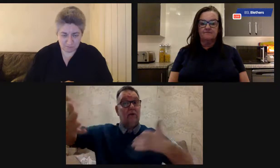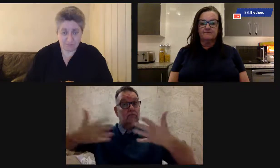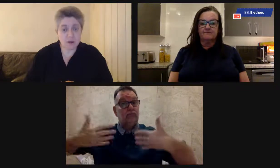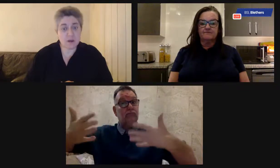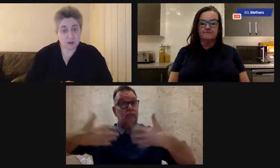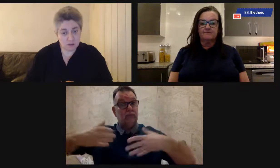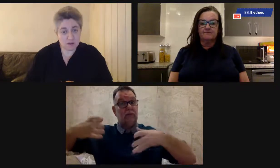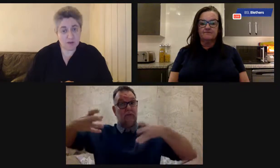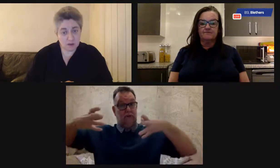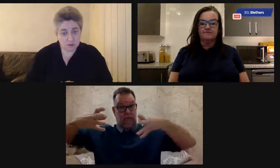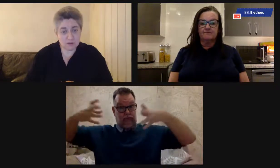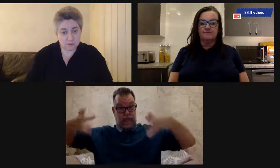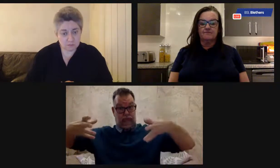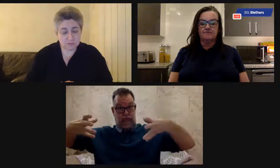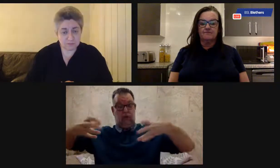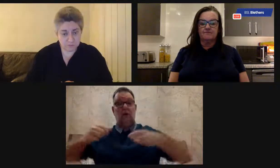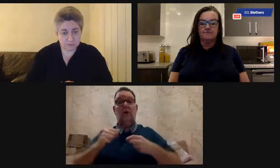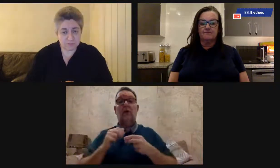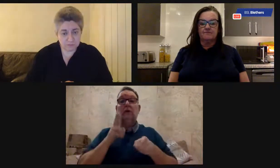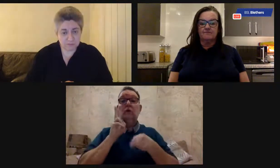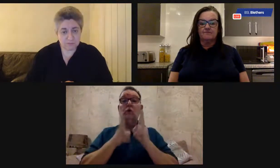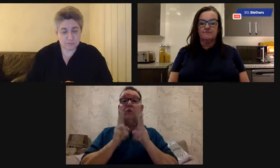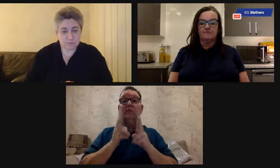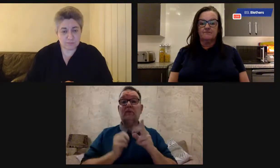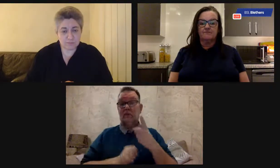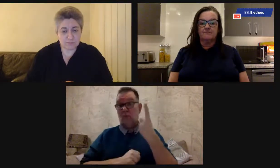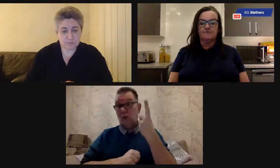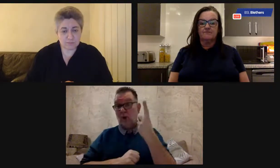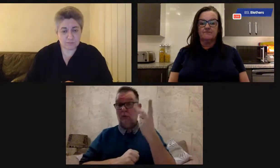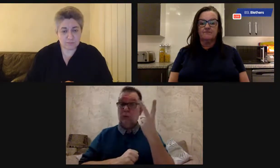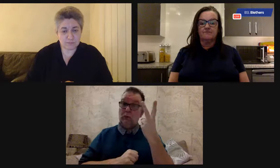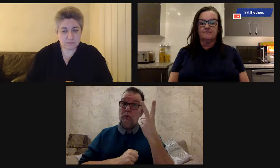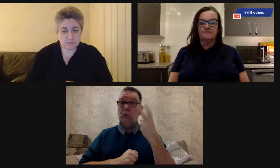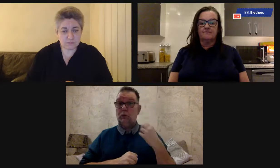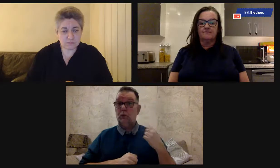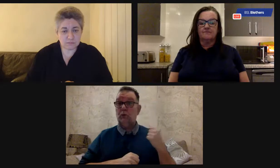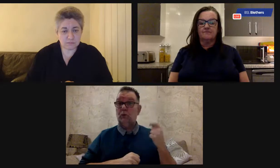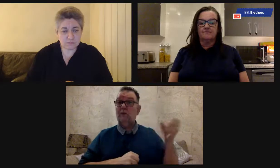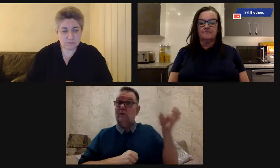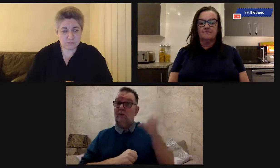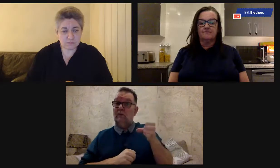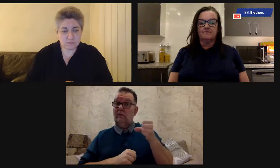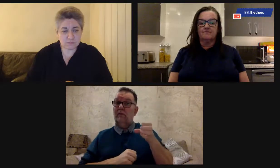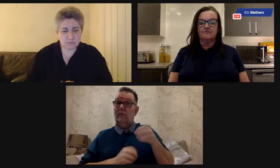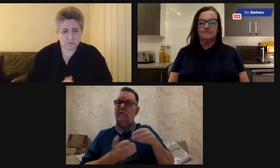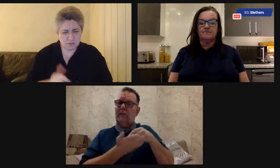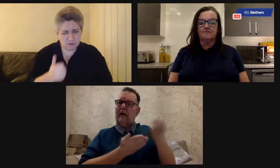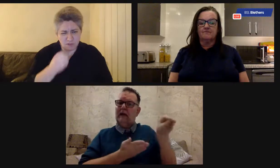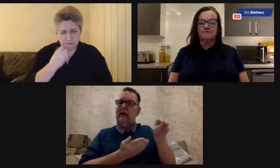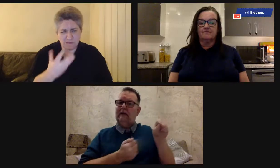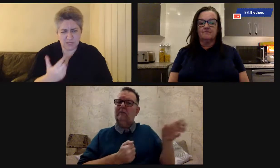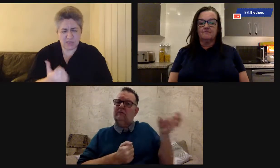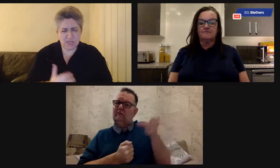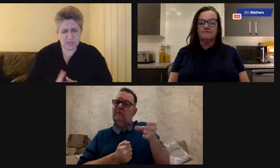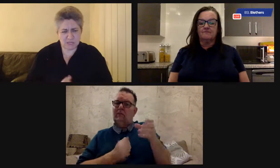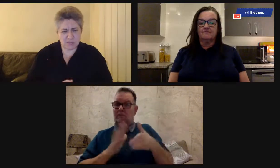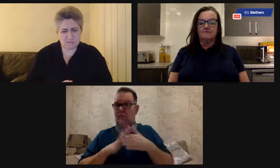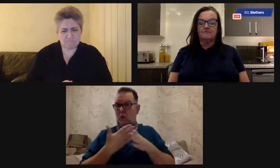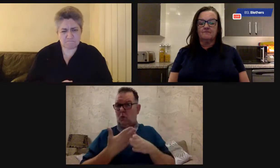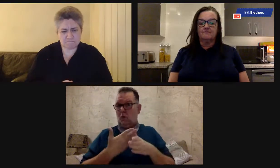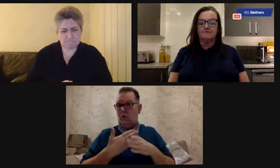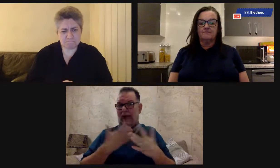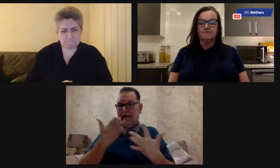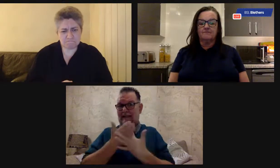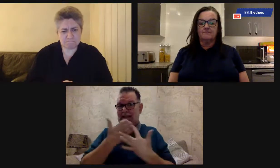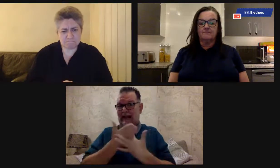all volunteer deaf people. We don't get paid a penny. And we've got maybe one or two interpreters who come, and we pay